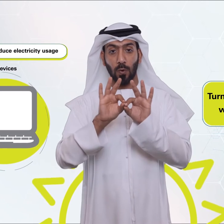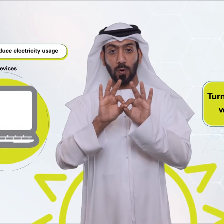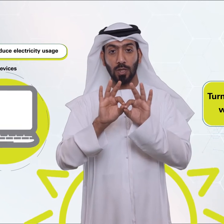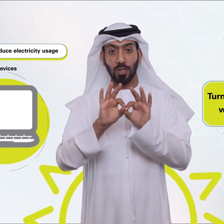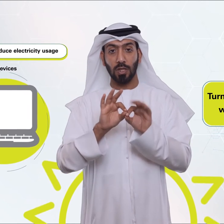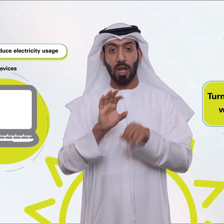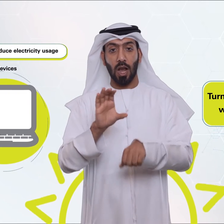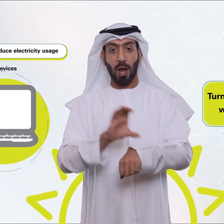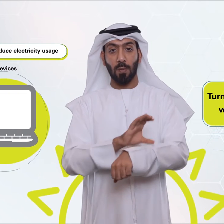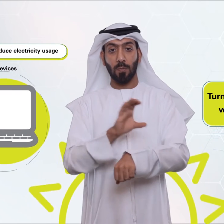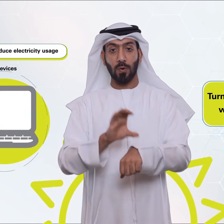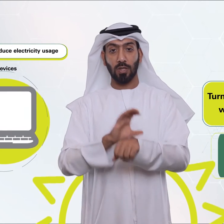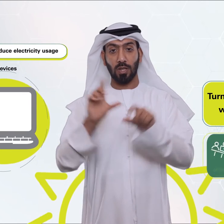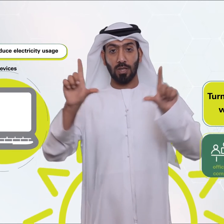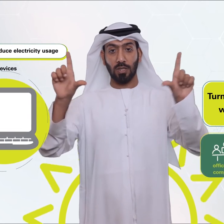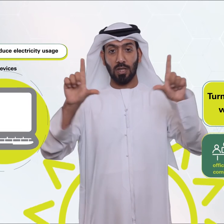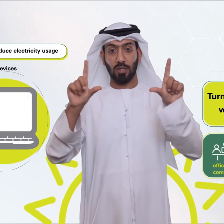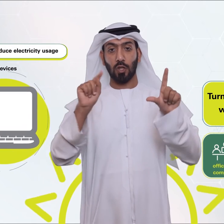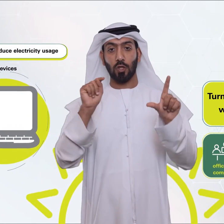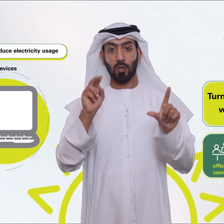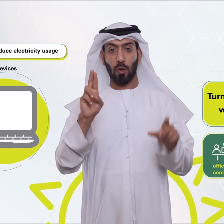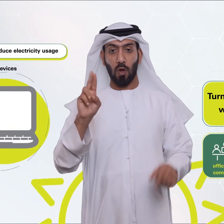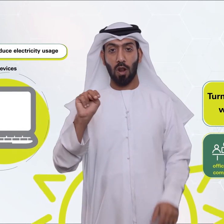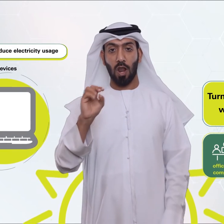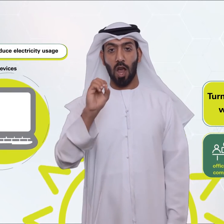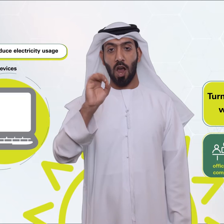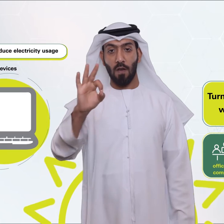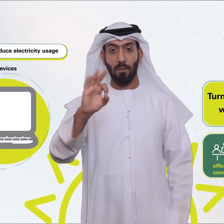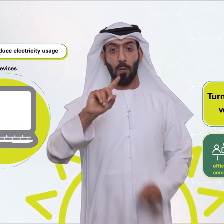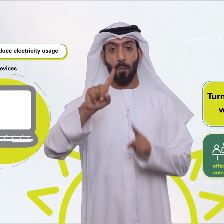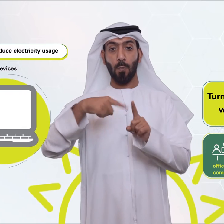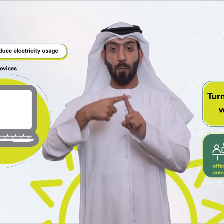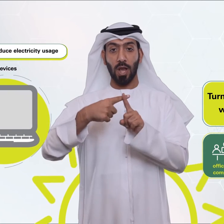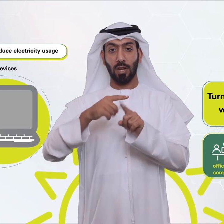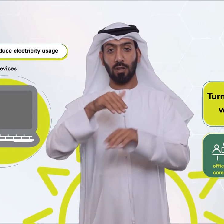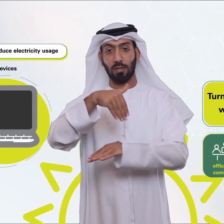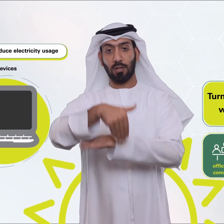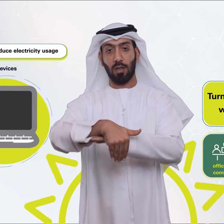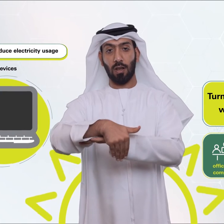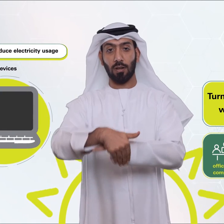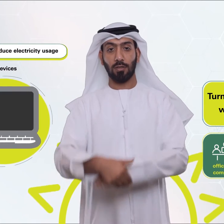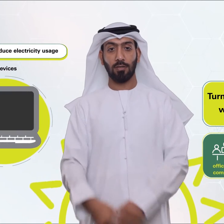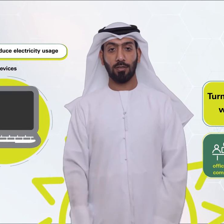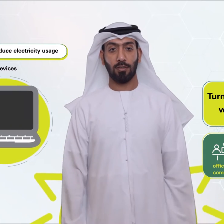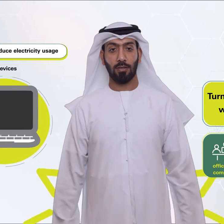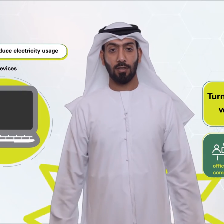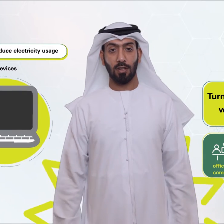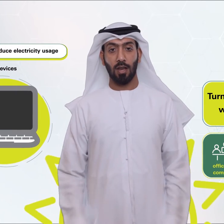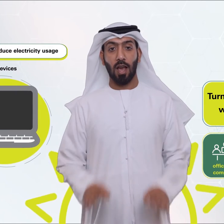in homes, offices, and companies. So it is important to turn off the screen during the night or when